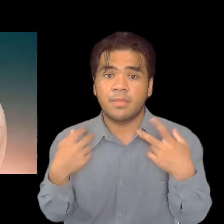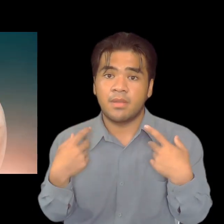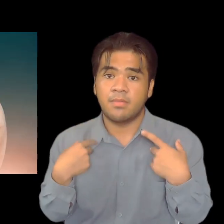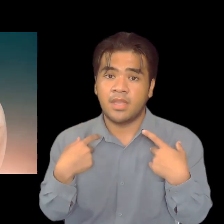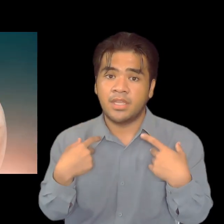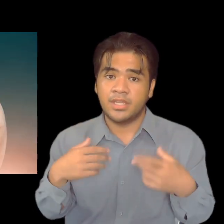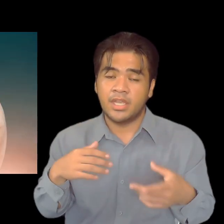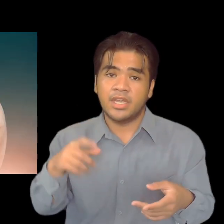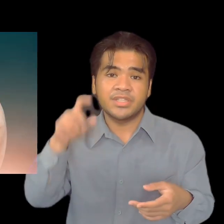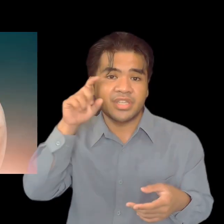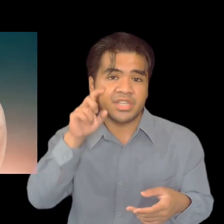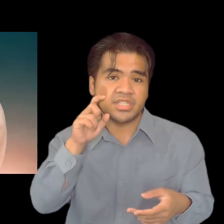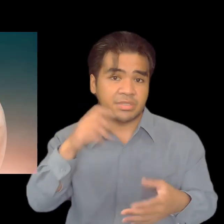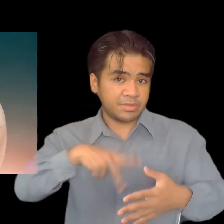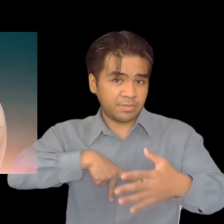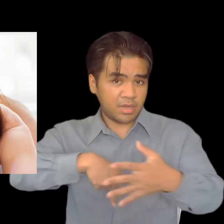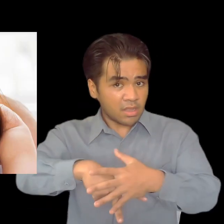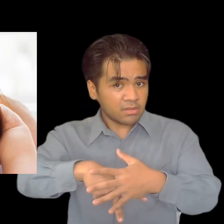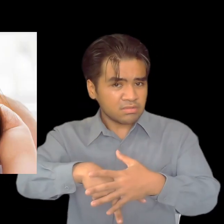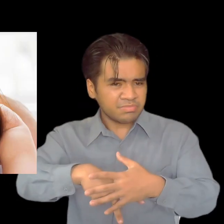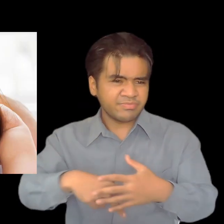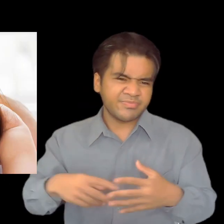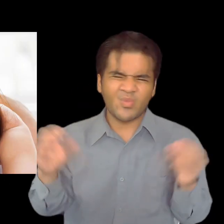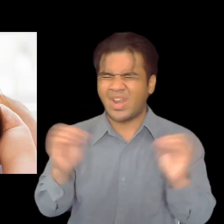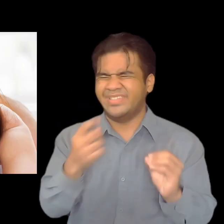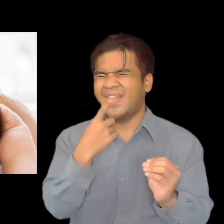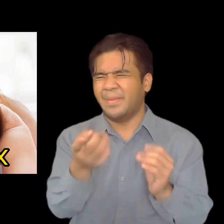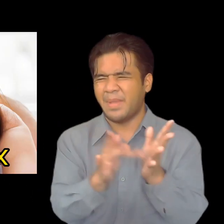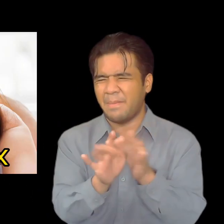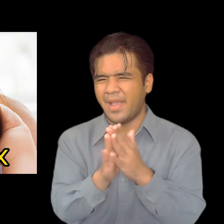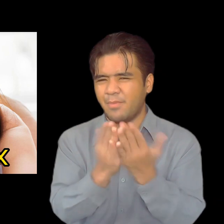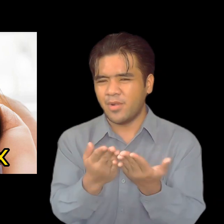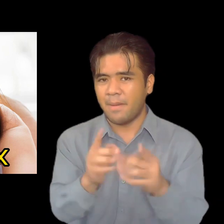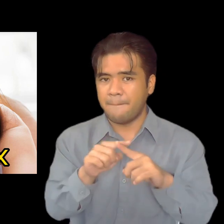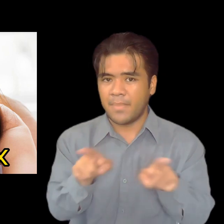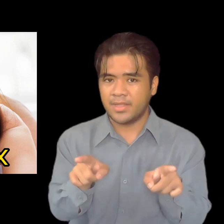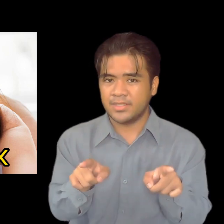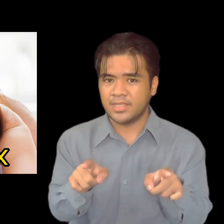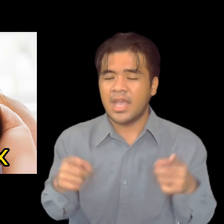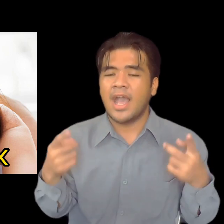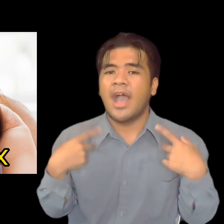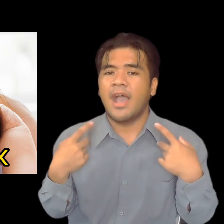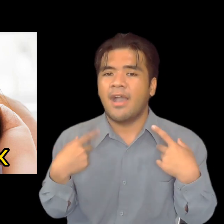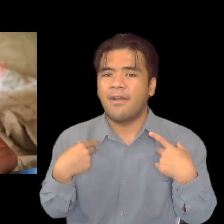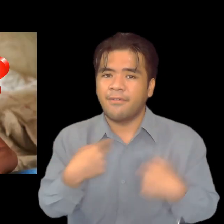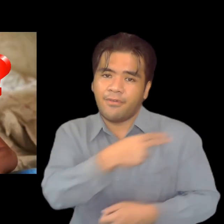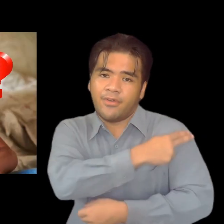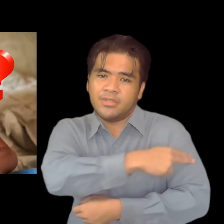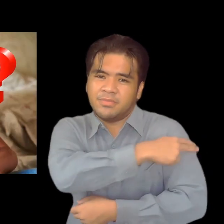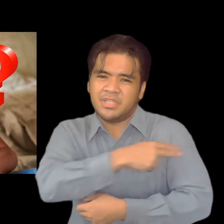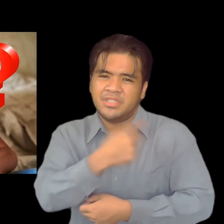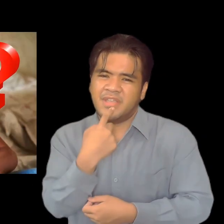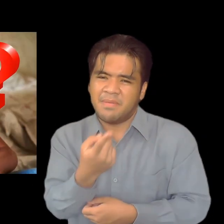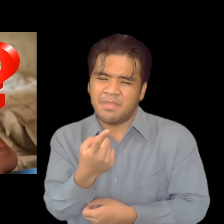only advice is it's better not to do it if kissing might tempt you into committing premarital sex.